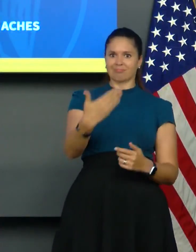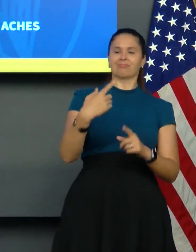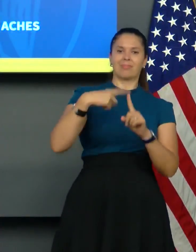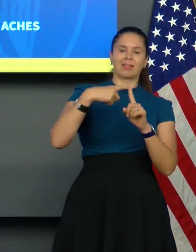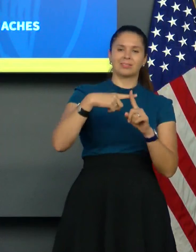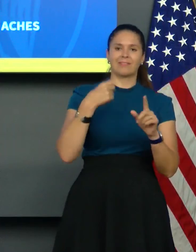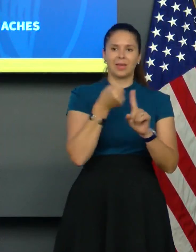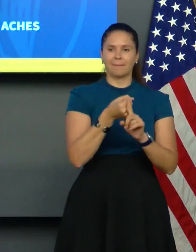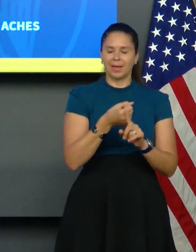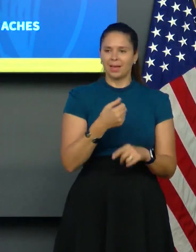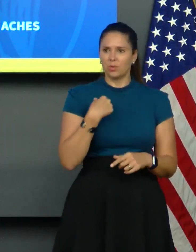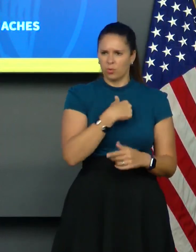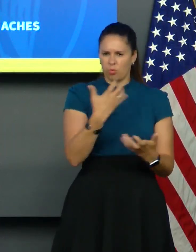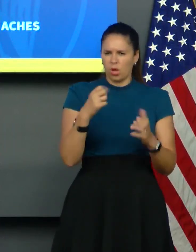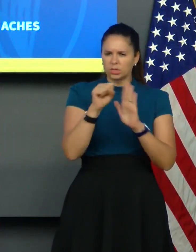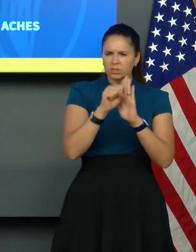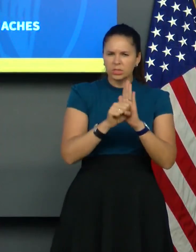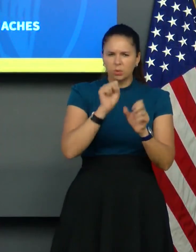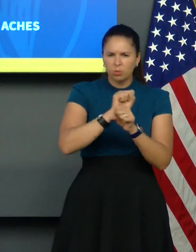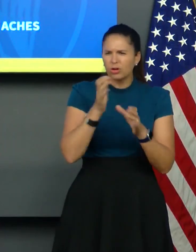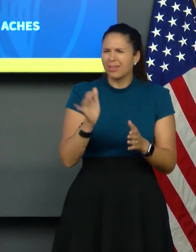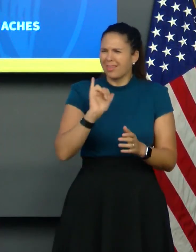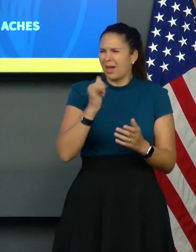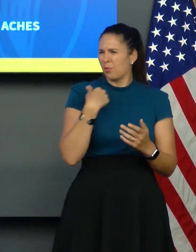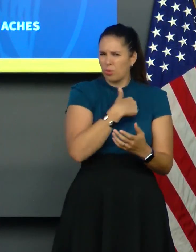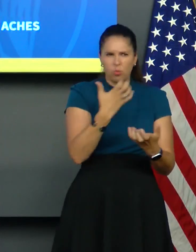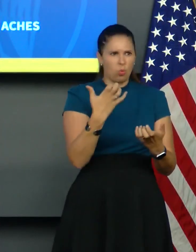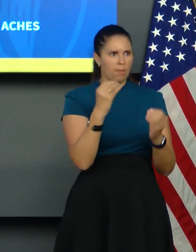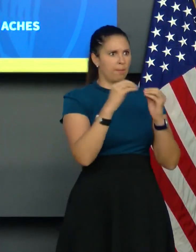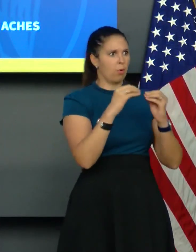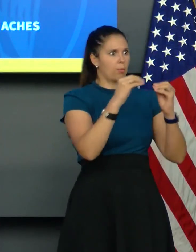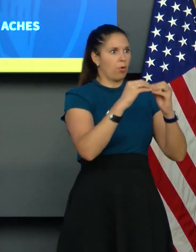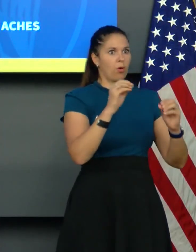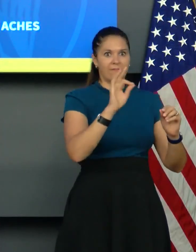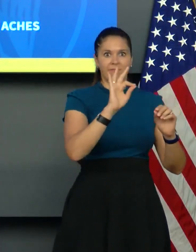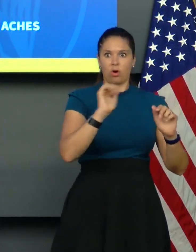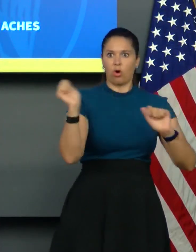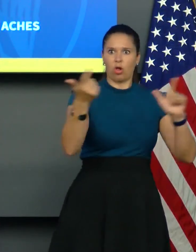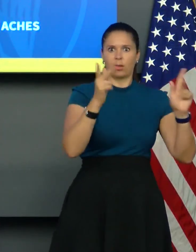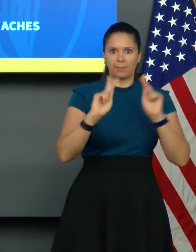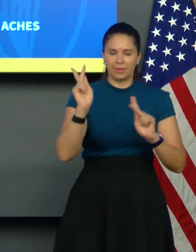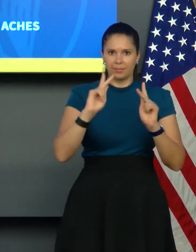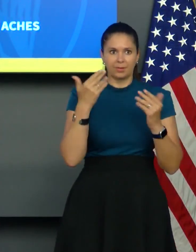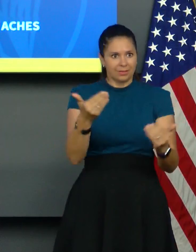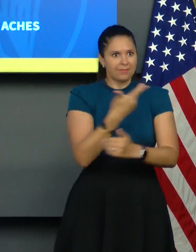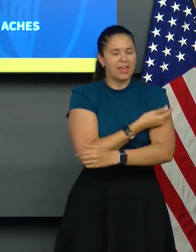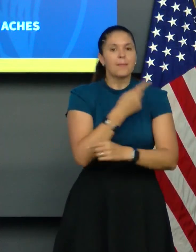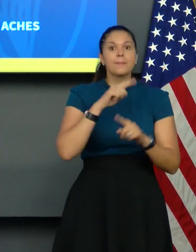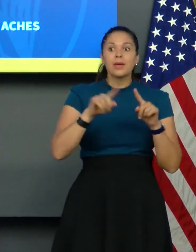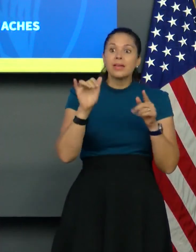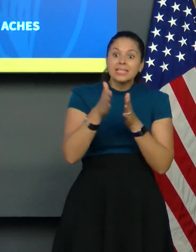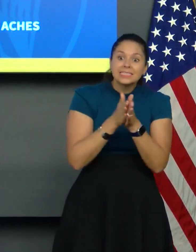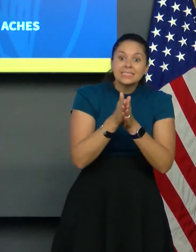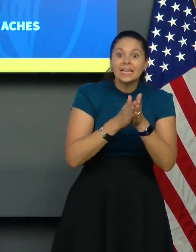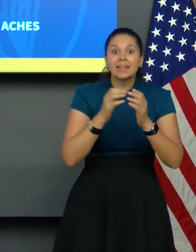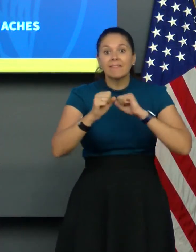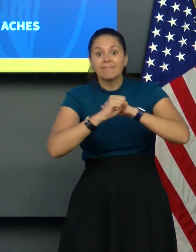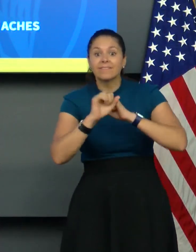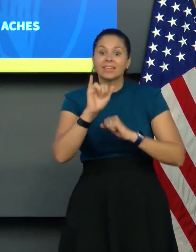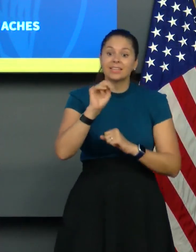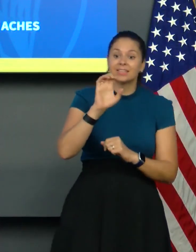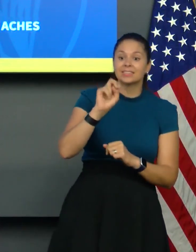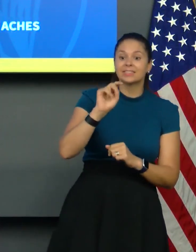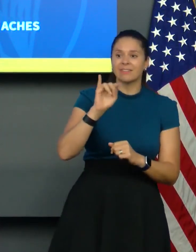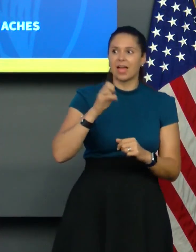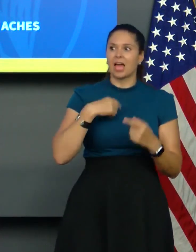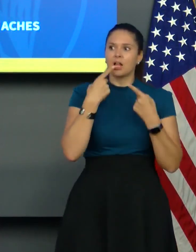more state workers, just like we want more of everyone to be vaccinated. With respect to incentives, I announced